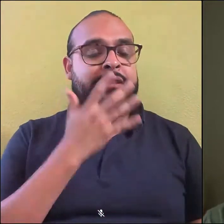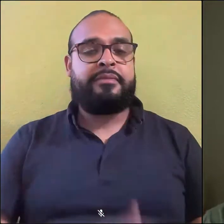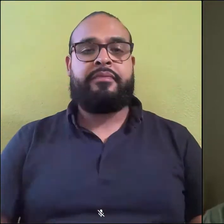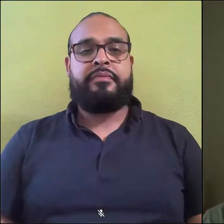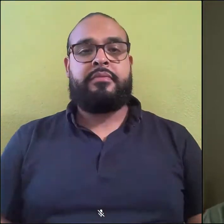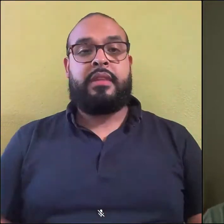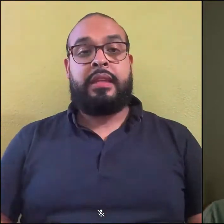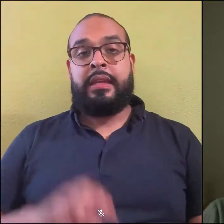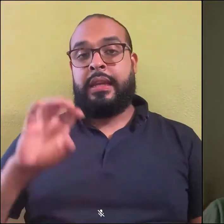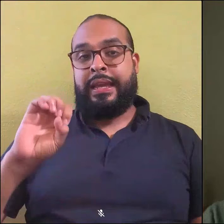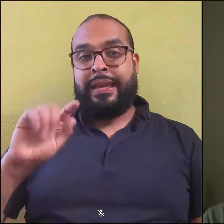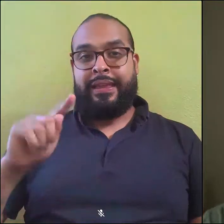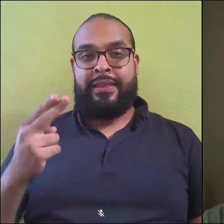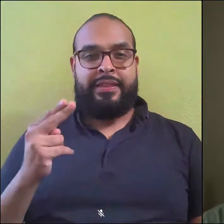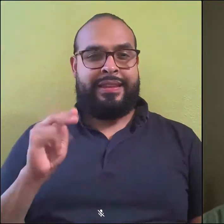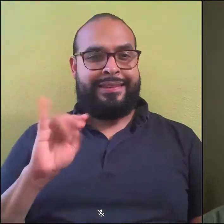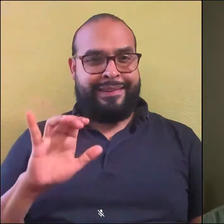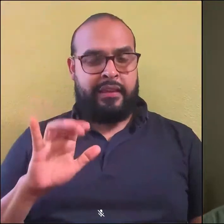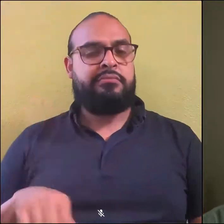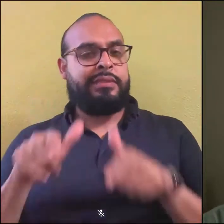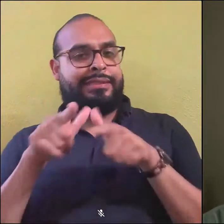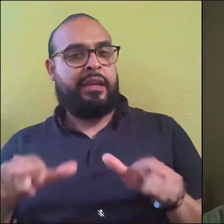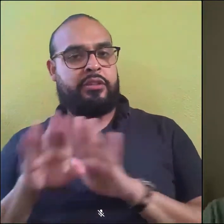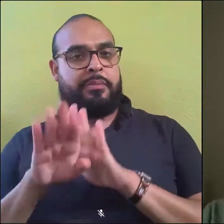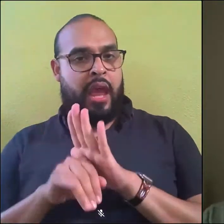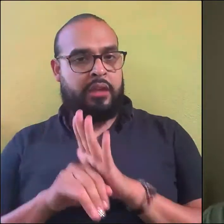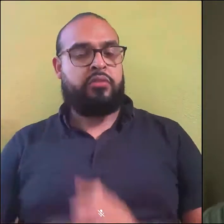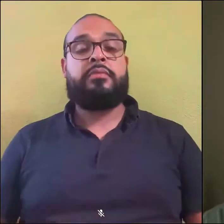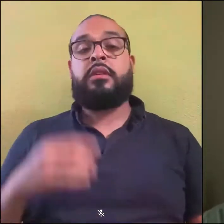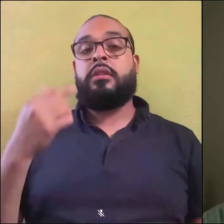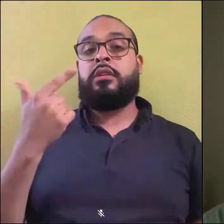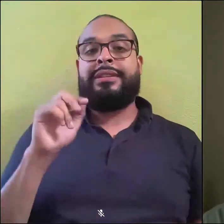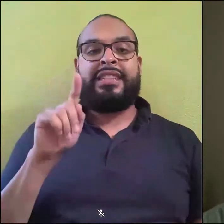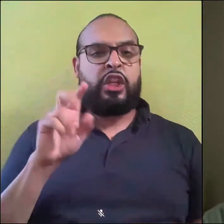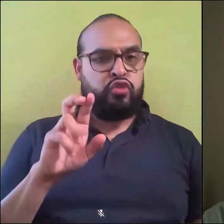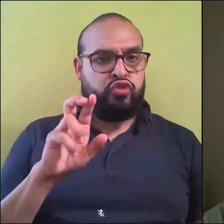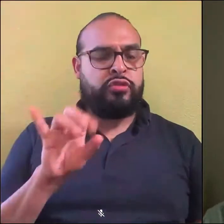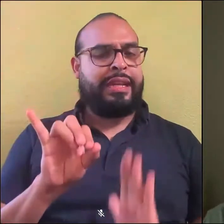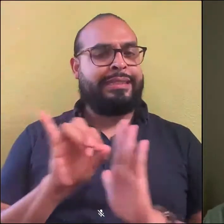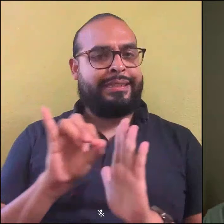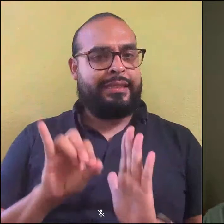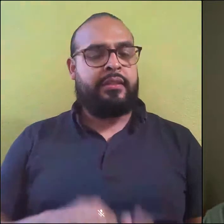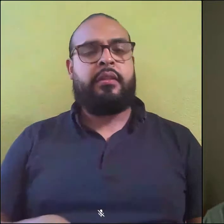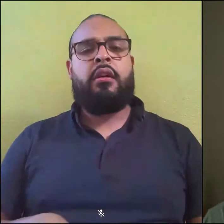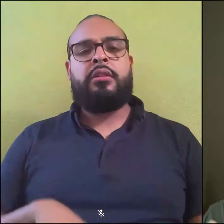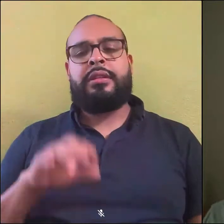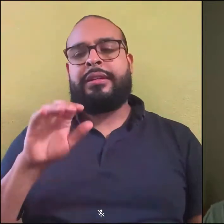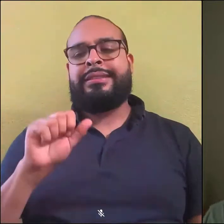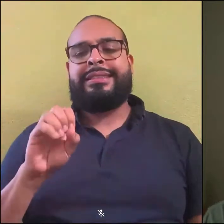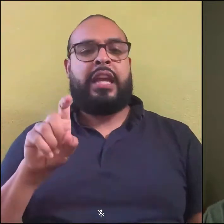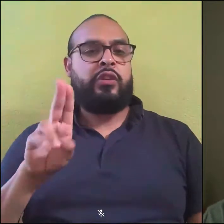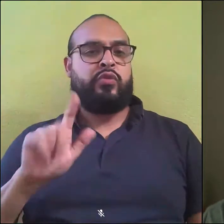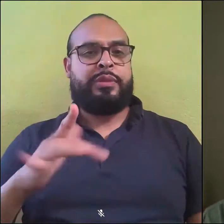background, gender expression, gender identity, sexual preference, and so on. Many of these things are self-evident. For